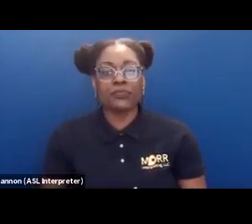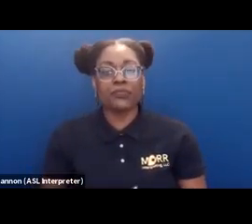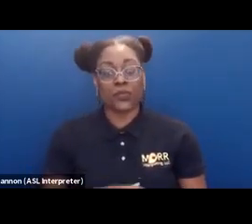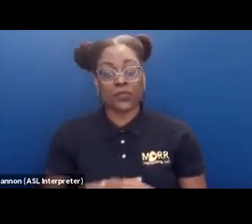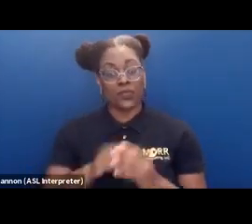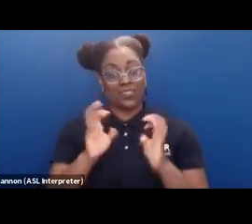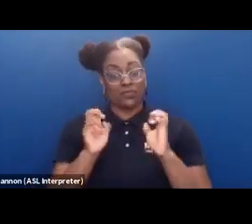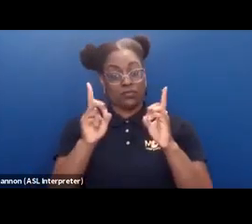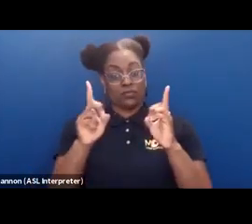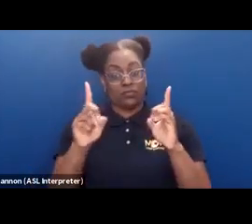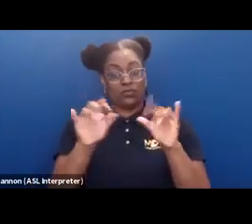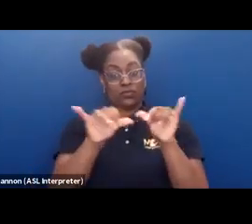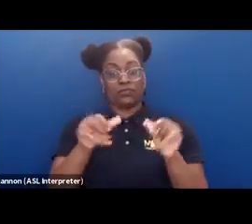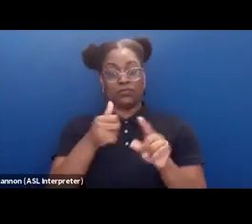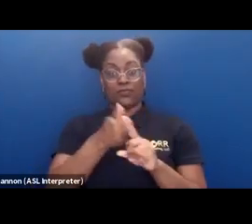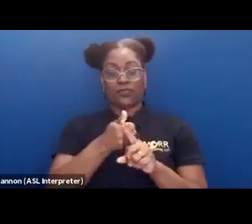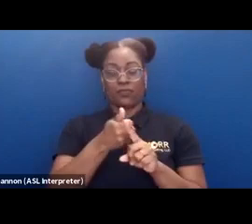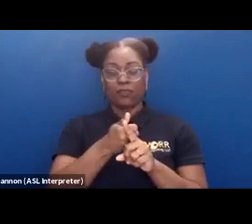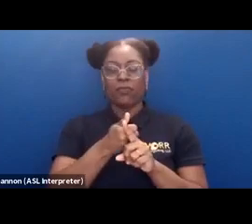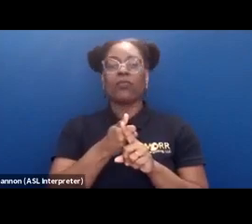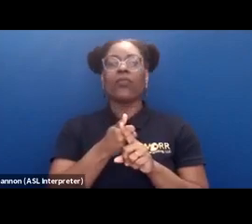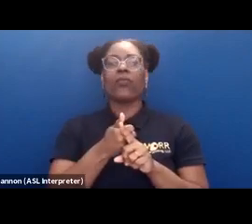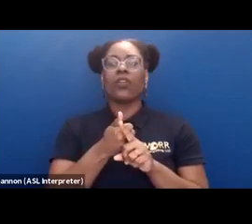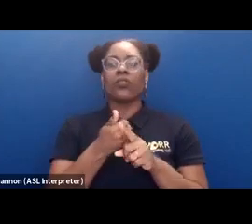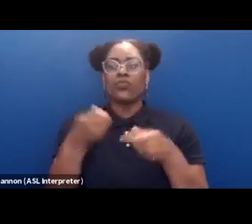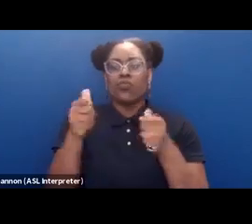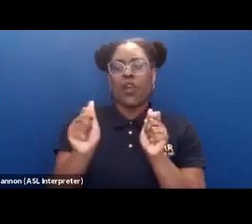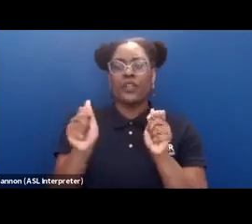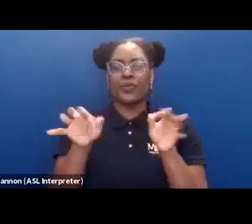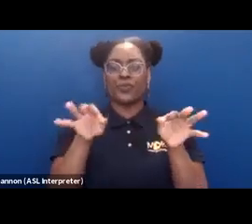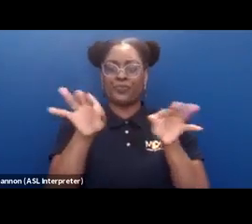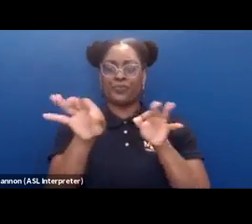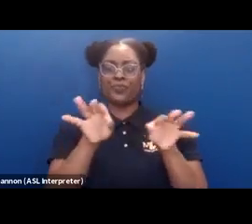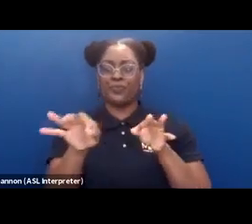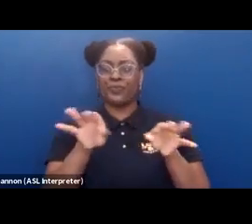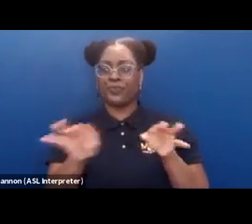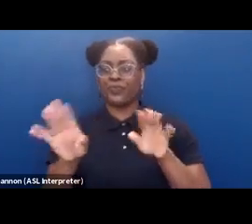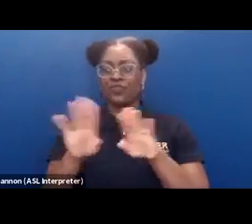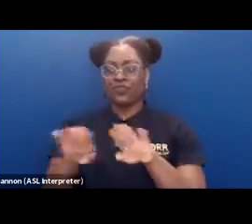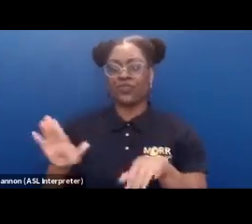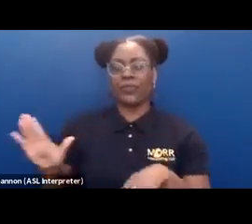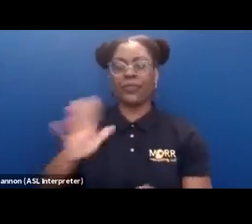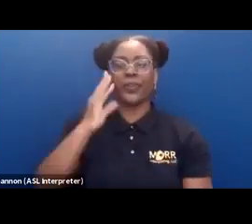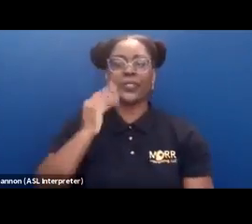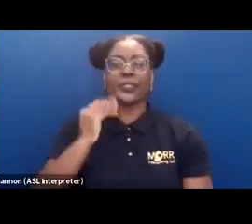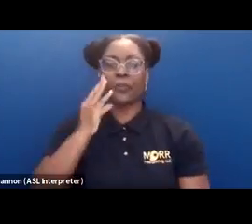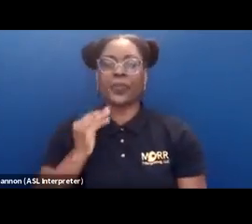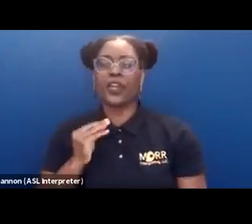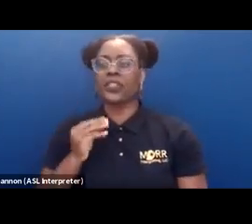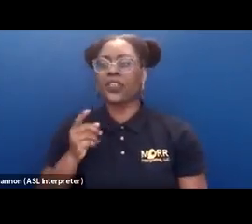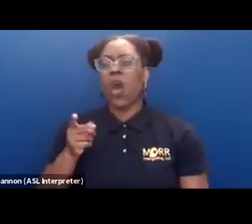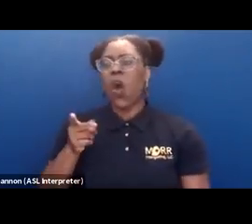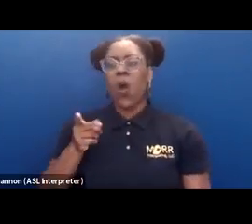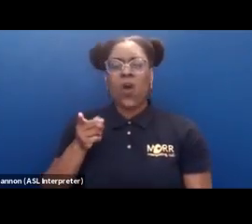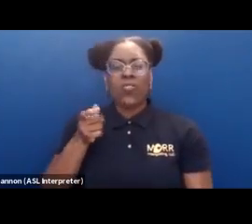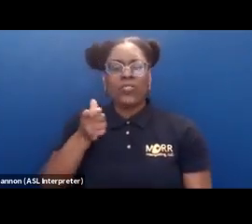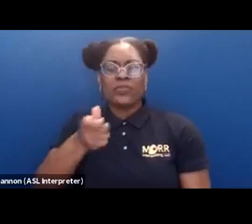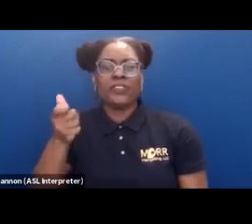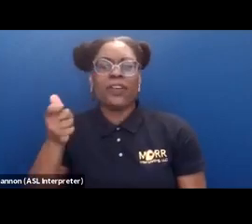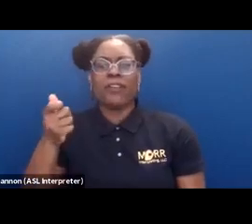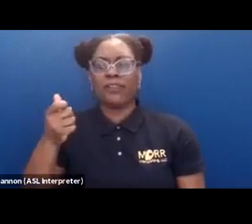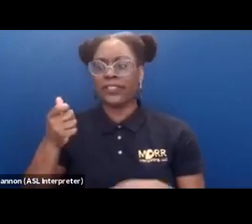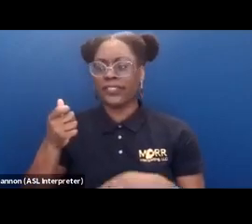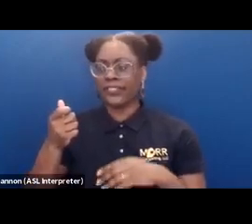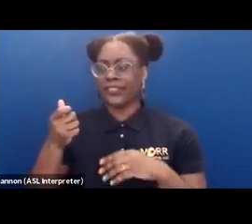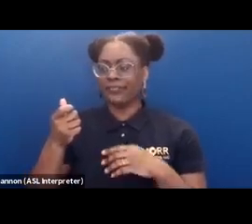the experiences of these children are something that lie completely within their bodies and not